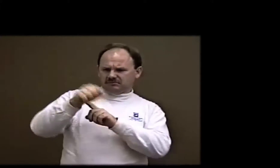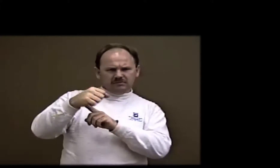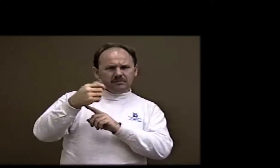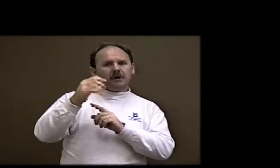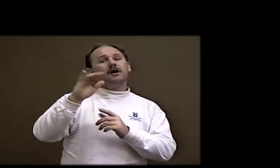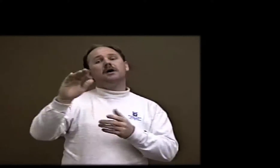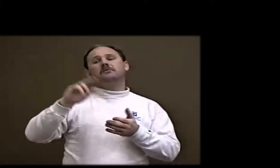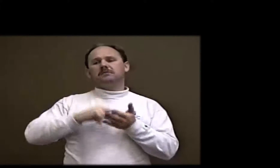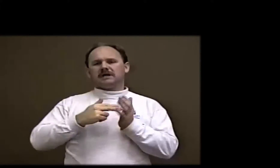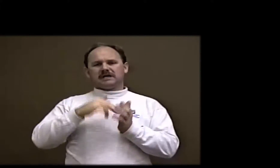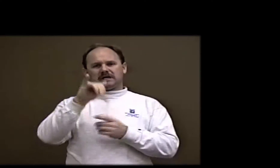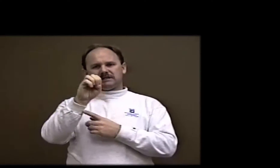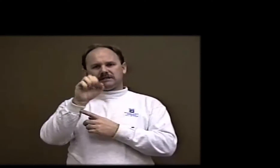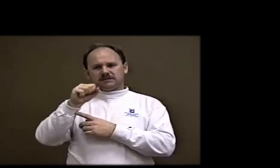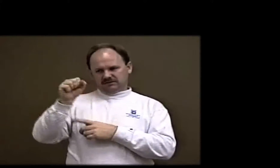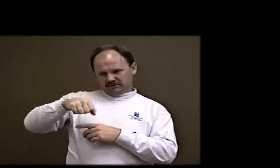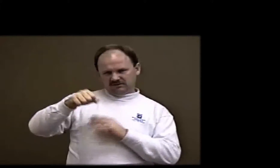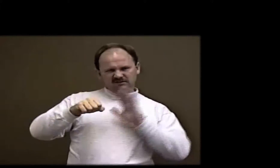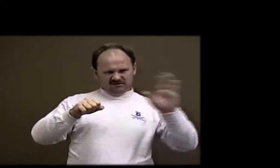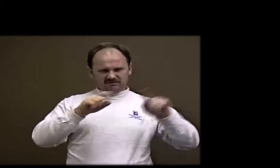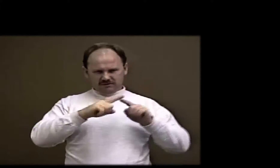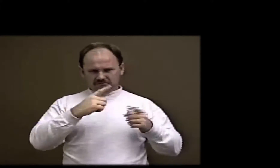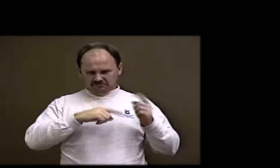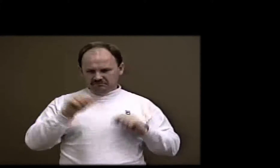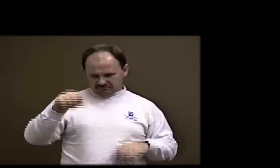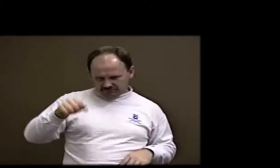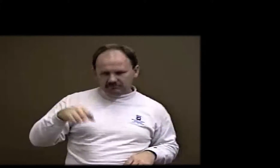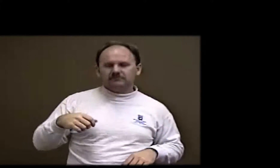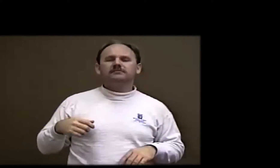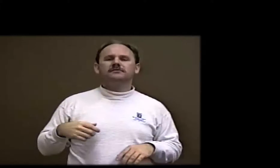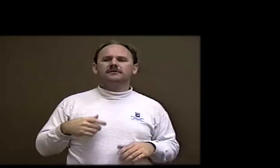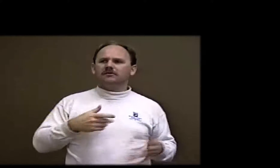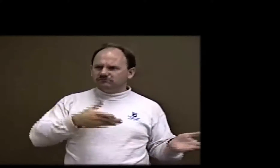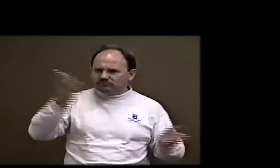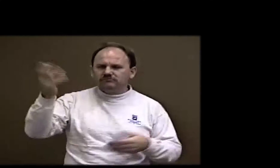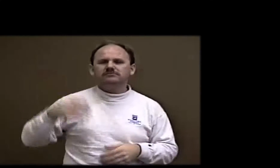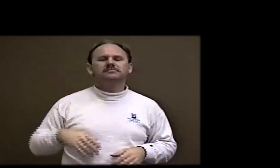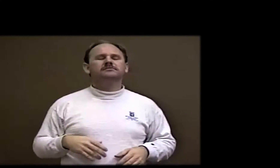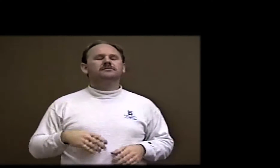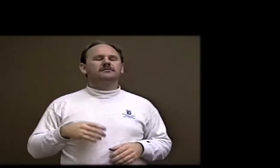my aunt's house and we discussed different languages.